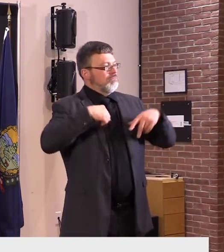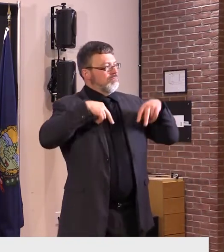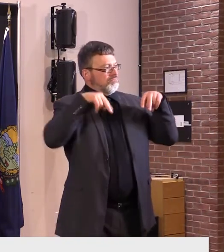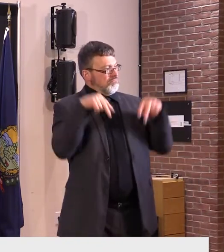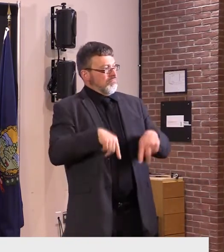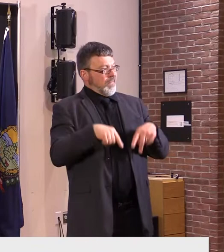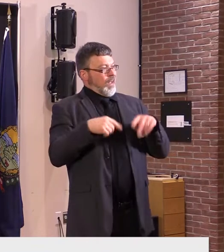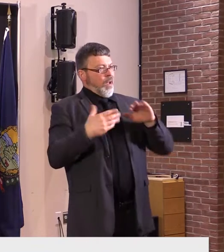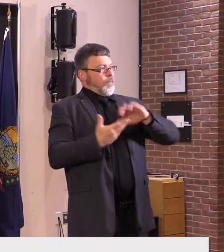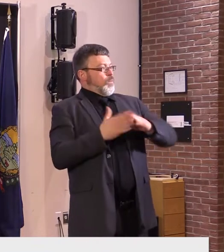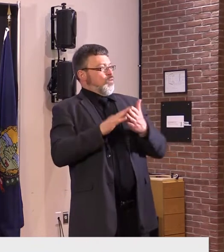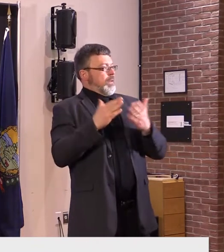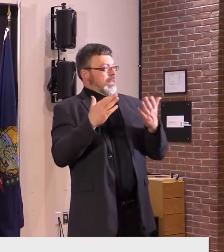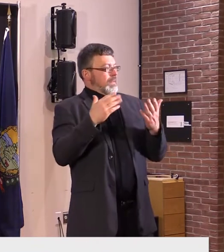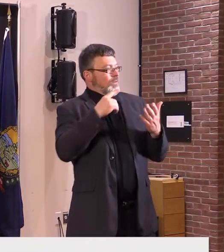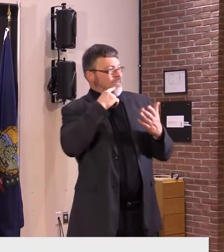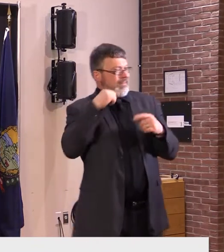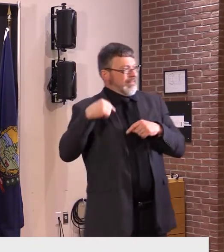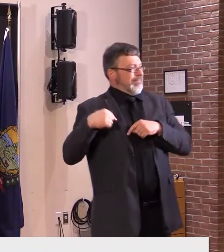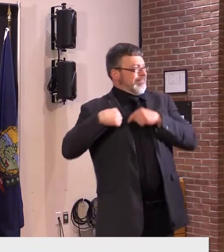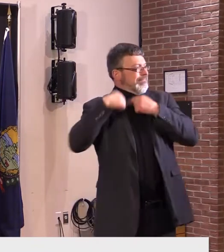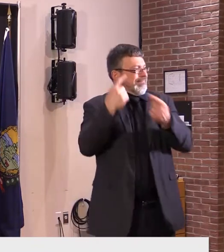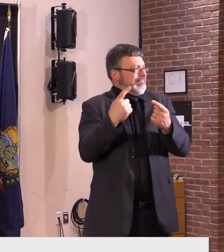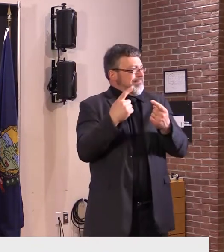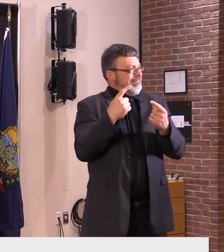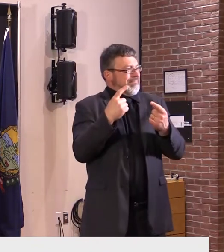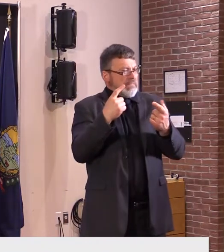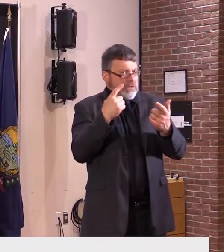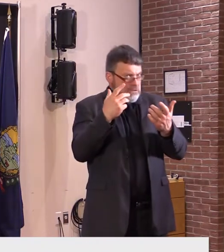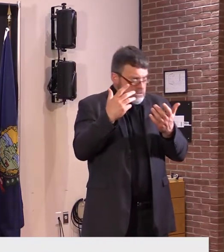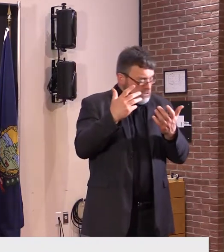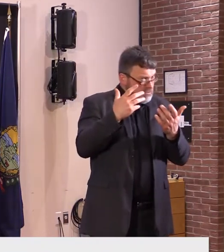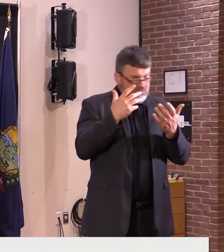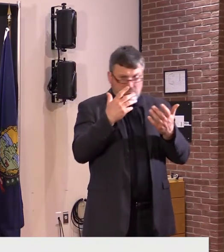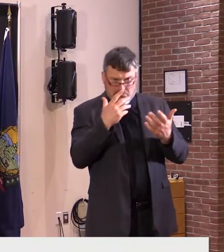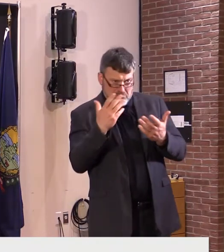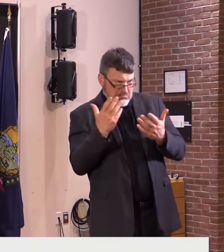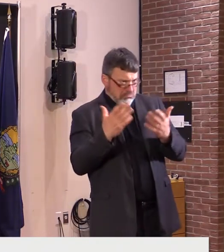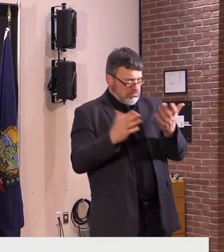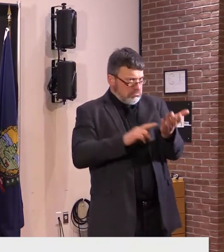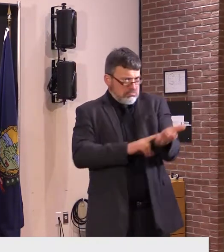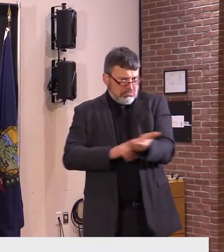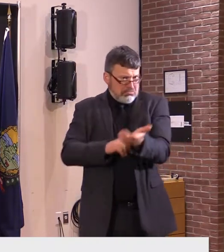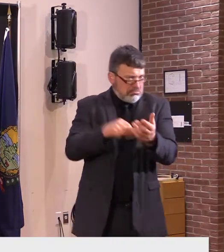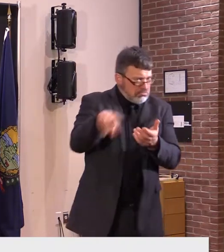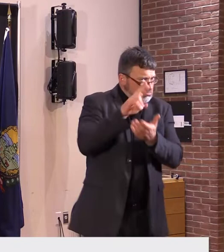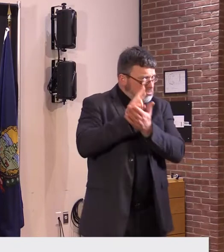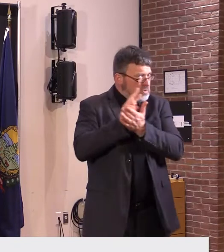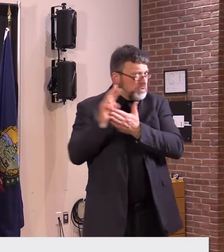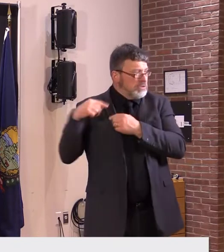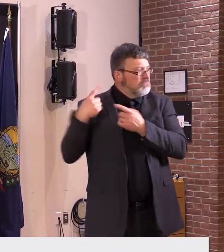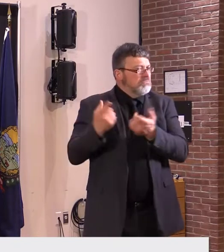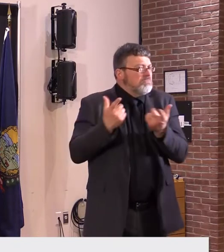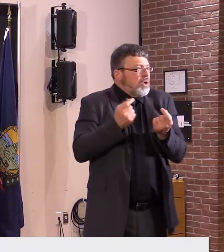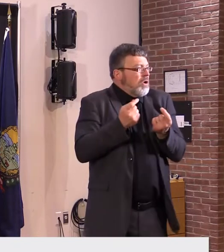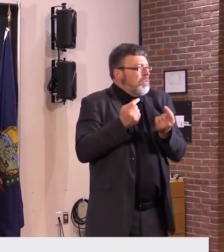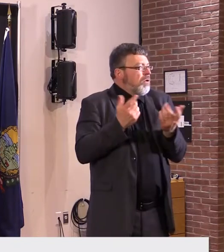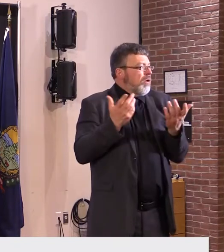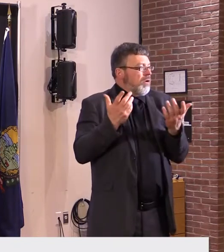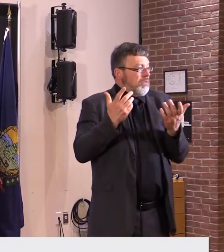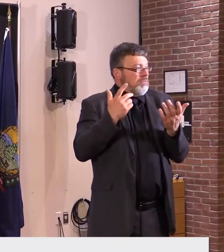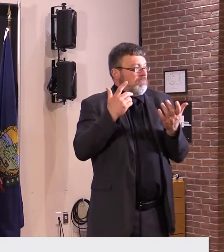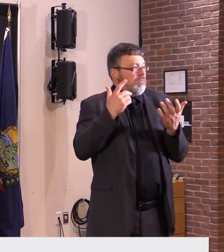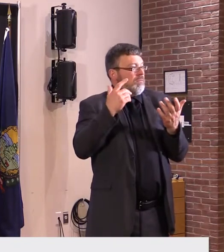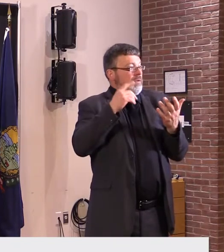even just a week ago, I wasn't sure whether it was going to end last week or not, and whether we would be able to accomplish everything that we had hoped to